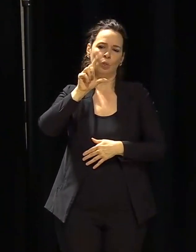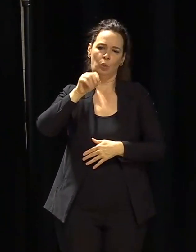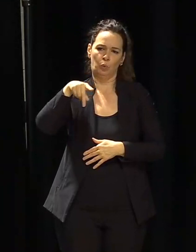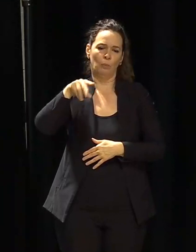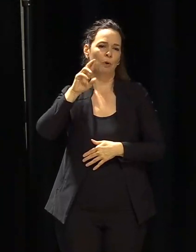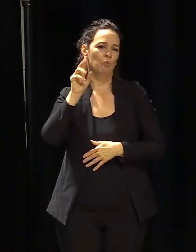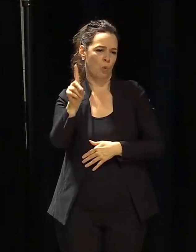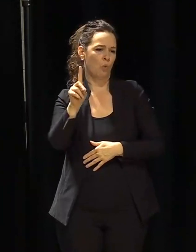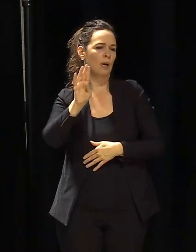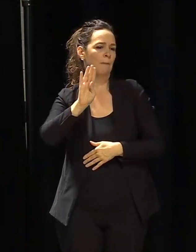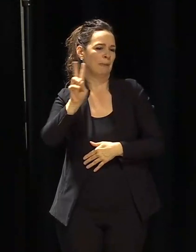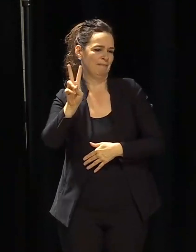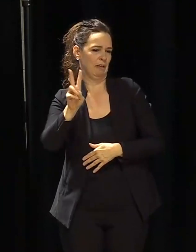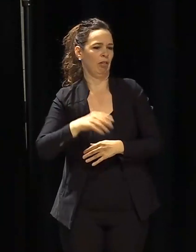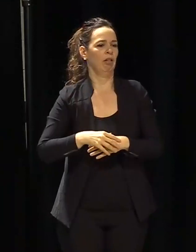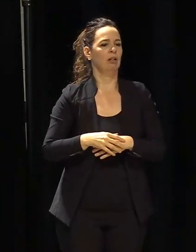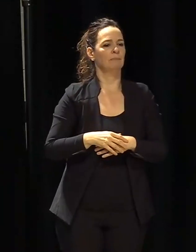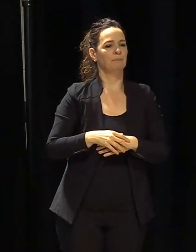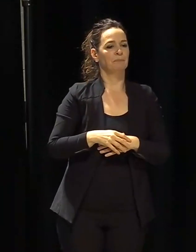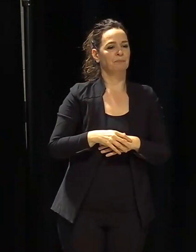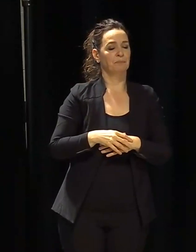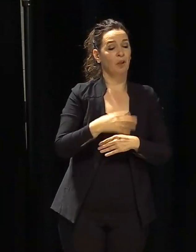proactive testing in the community that we're doing.